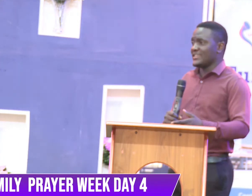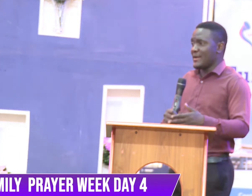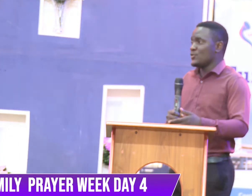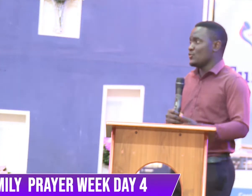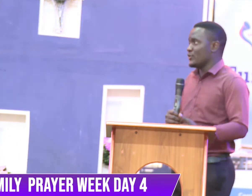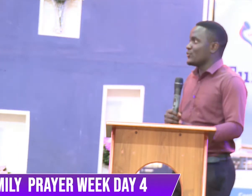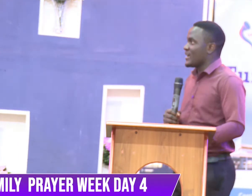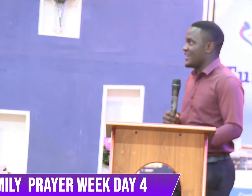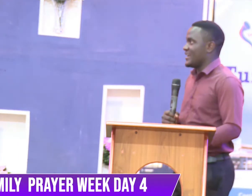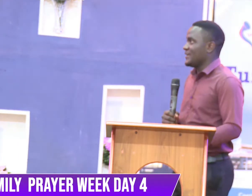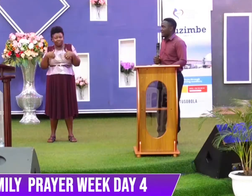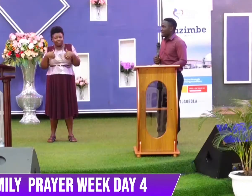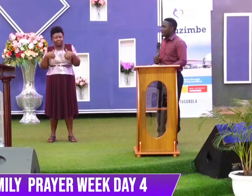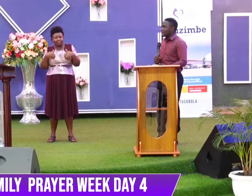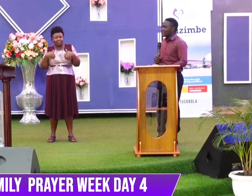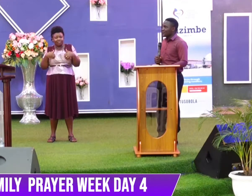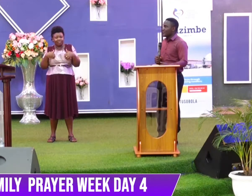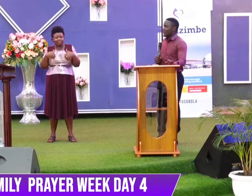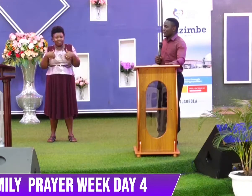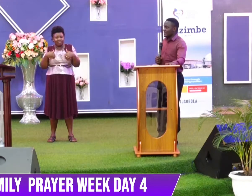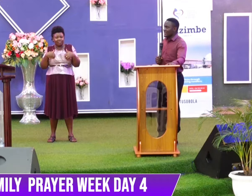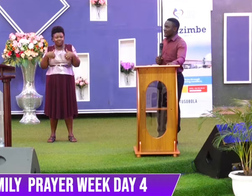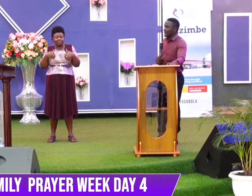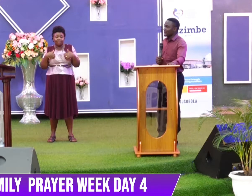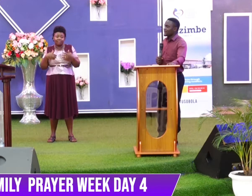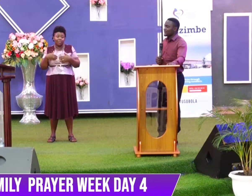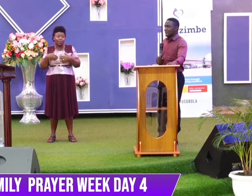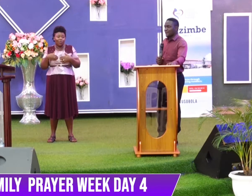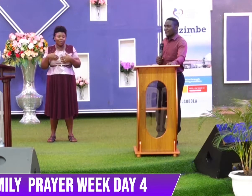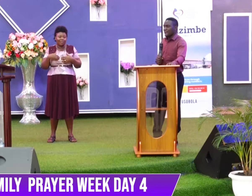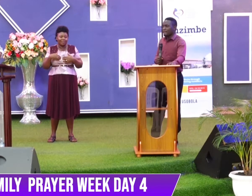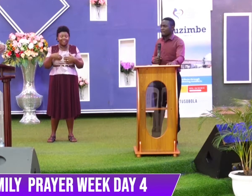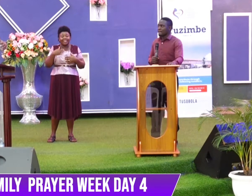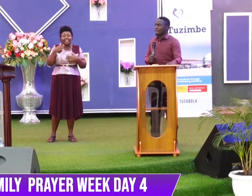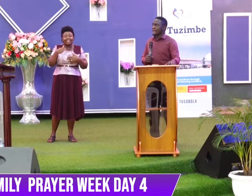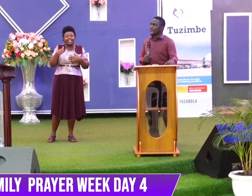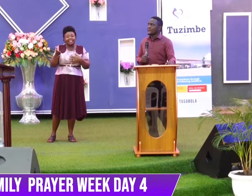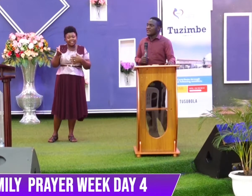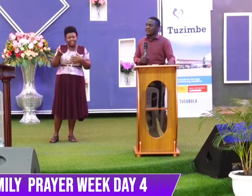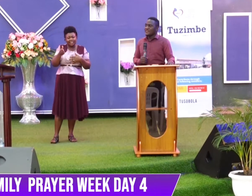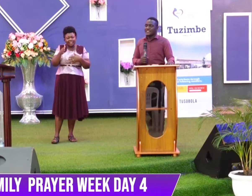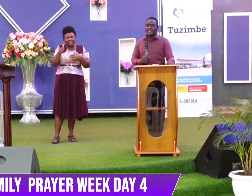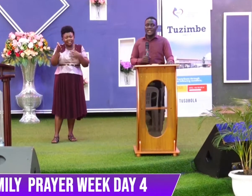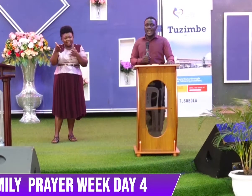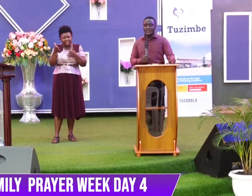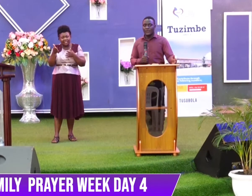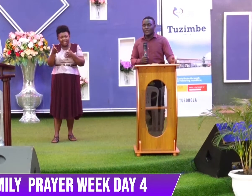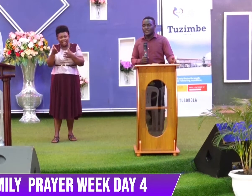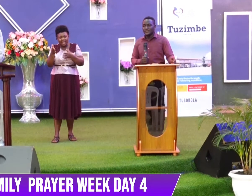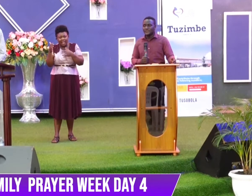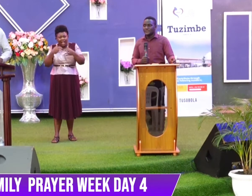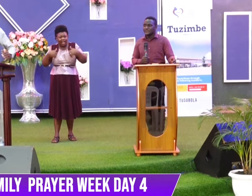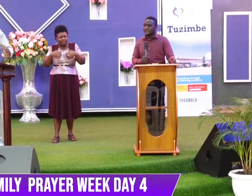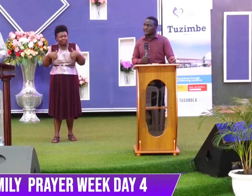called Namnung in Luganda. It's called a peacock. Thank you. This